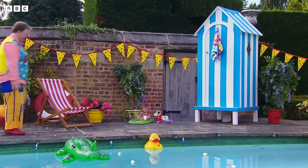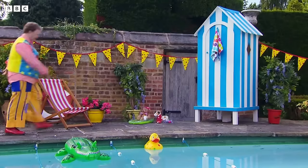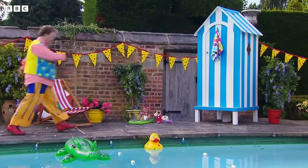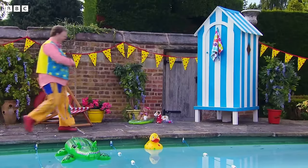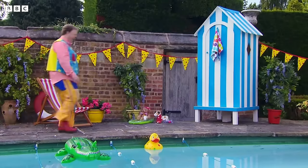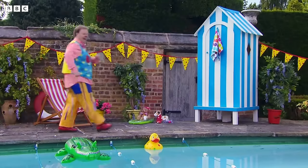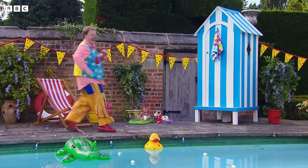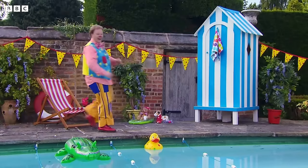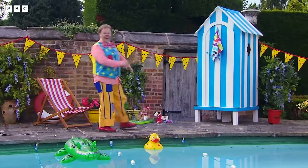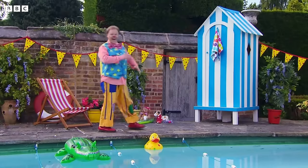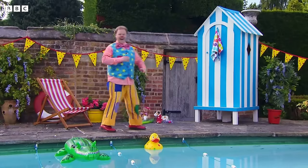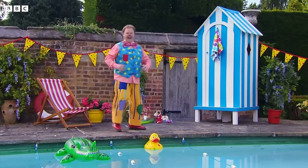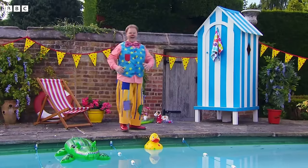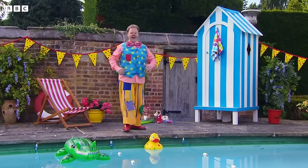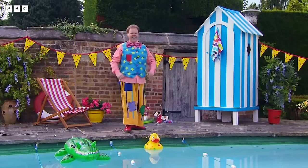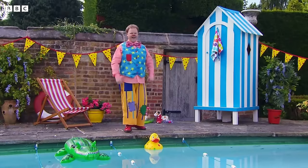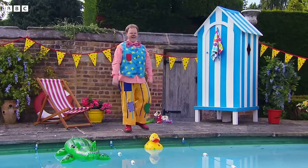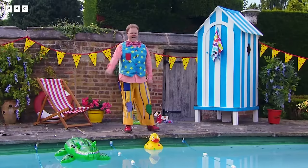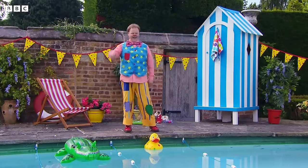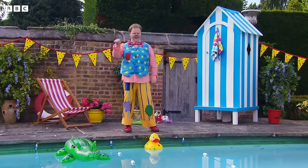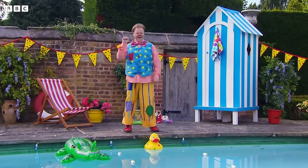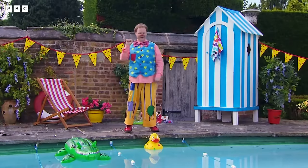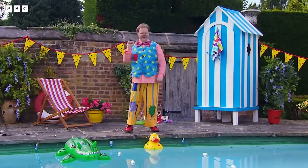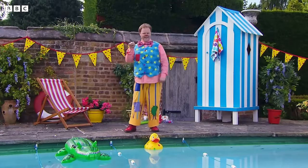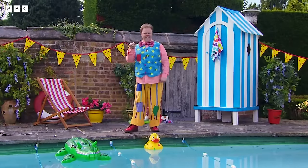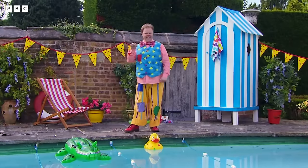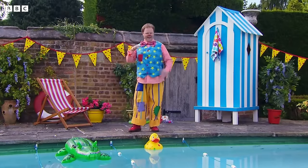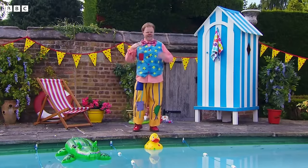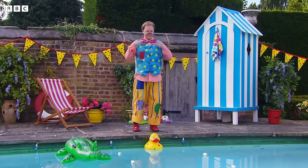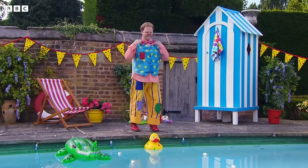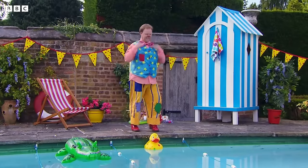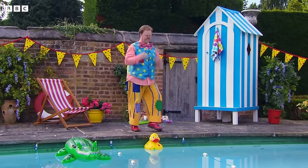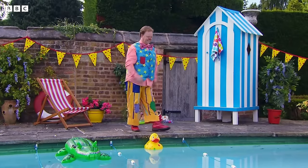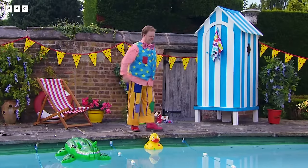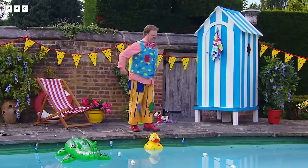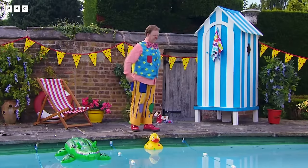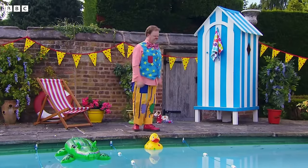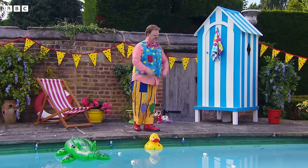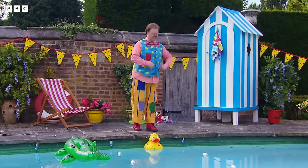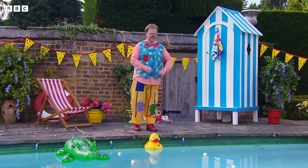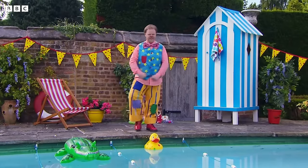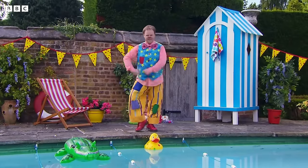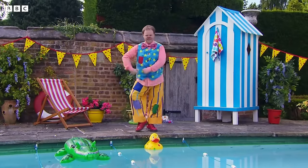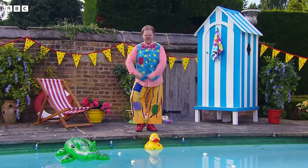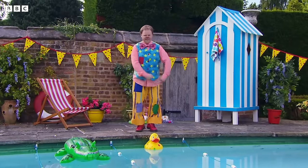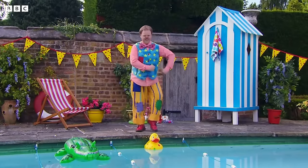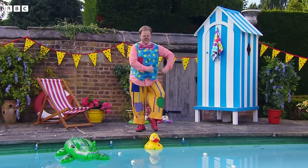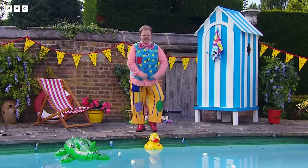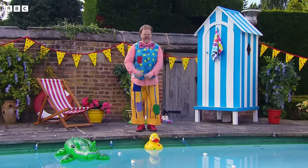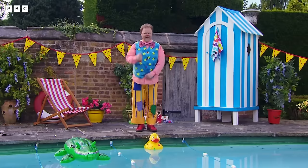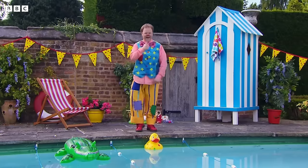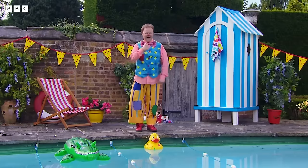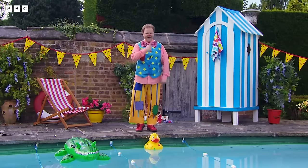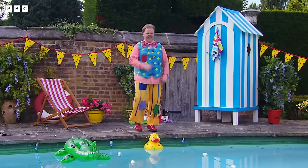you racing too, Mr. Tumble? Yes. Then you'd better get ready. Okay.